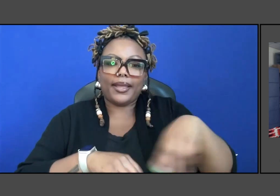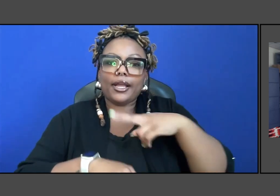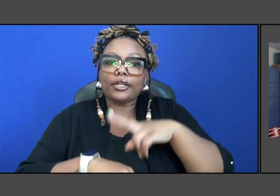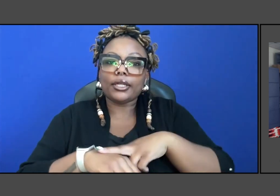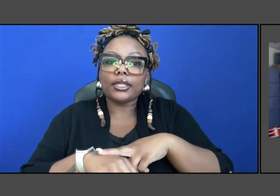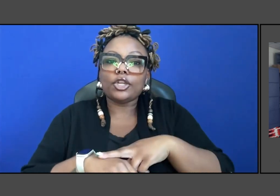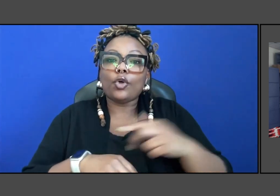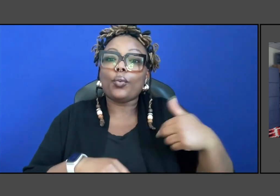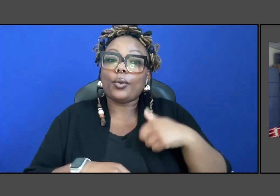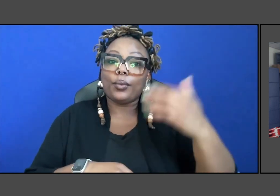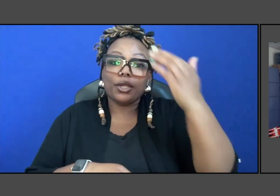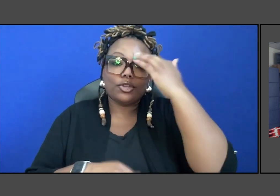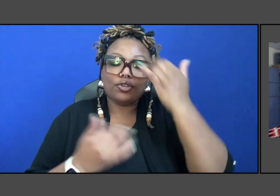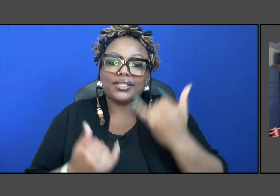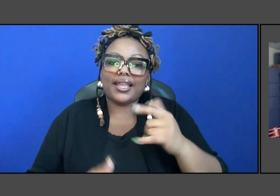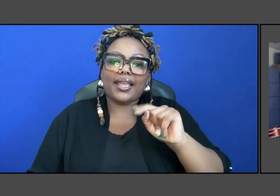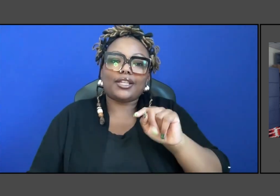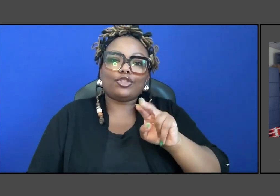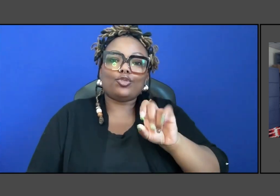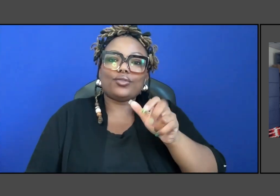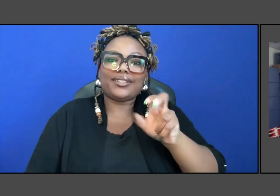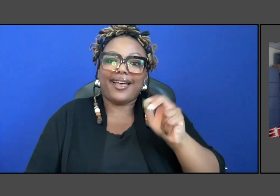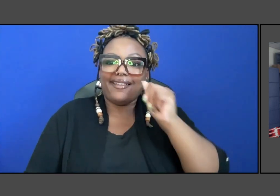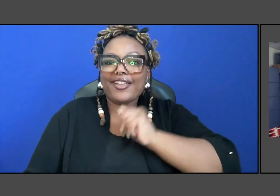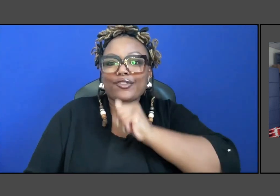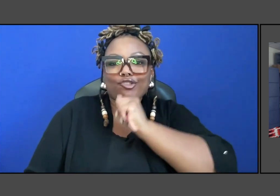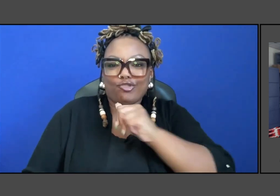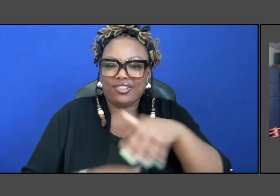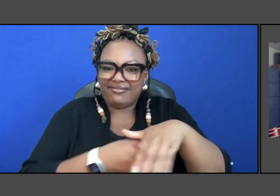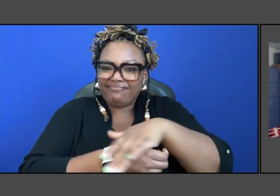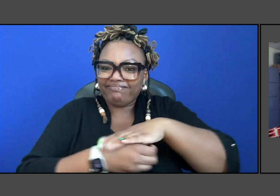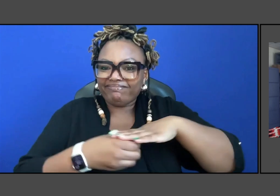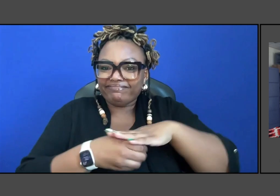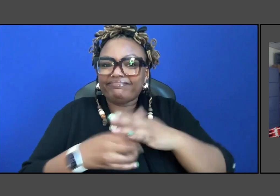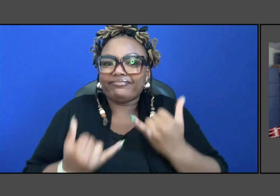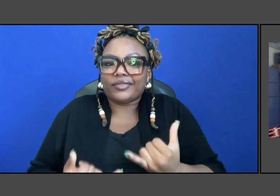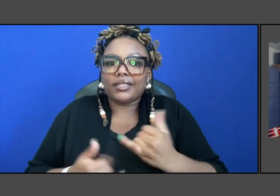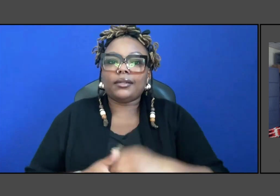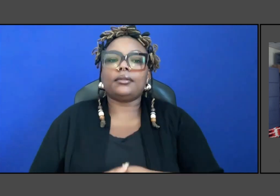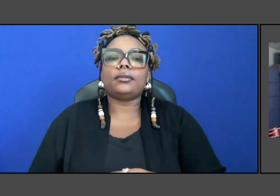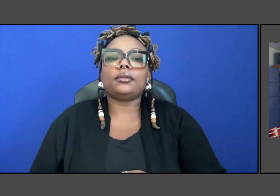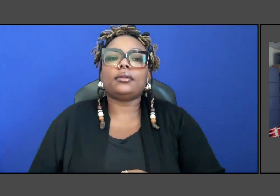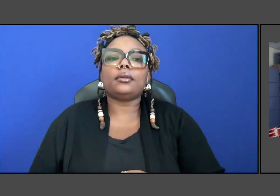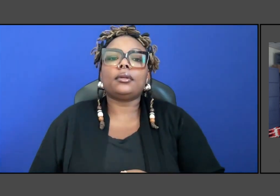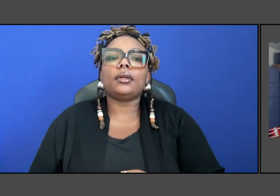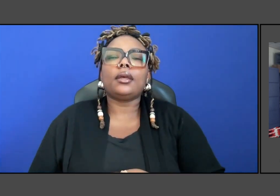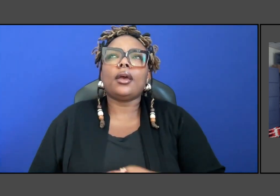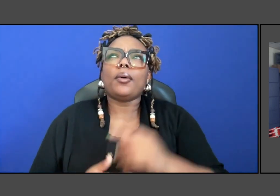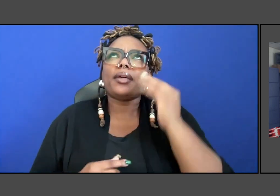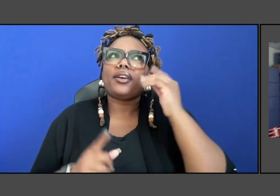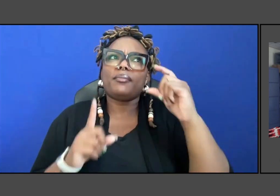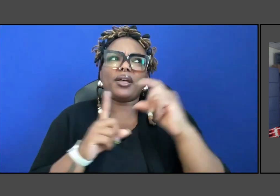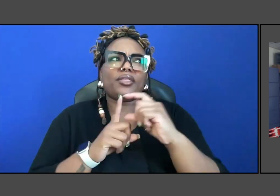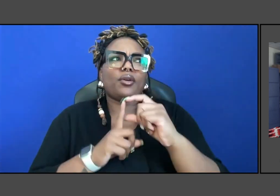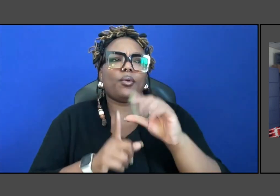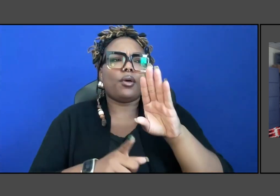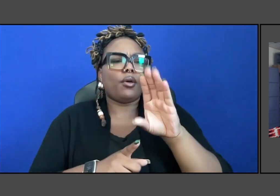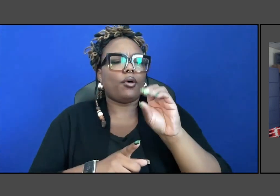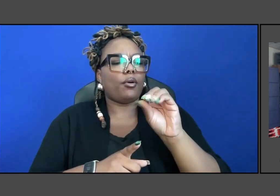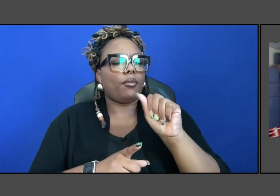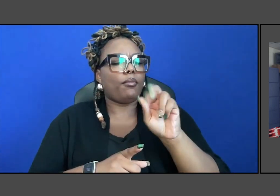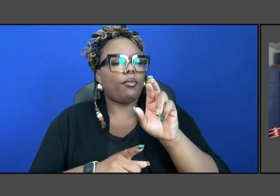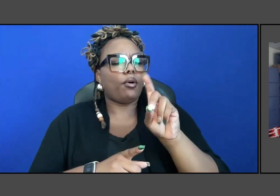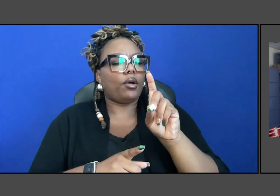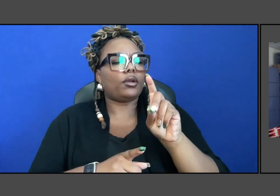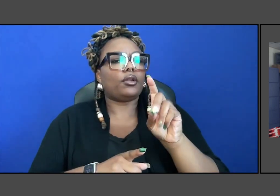as Tucson, Arizona. And when I looked at that word, I was like, I really, over